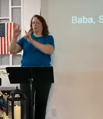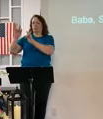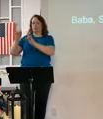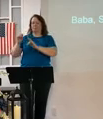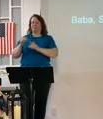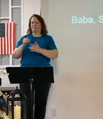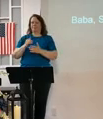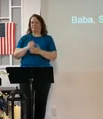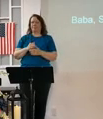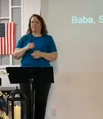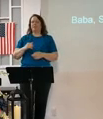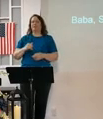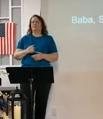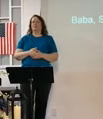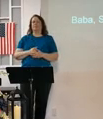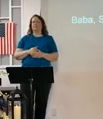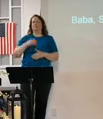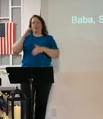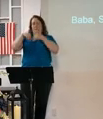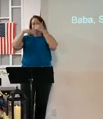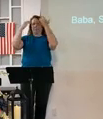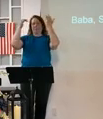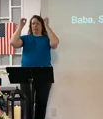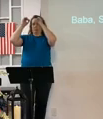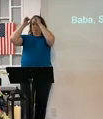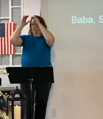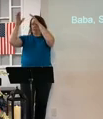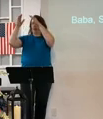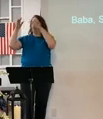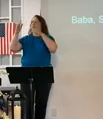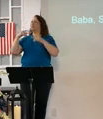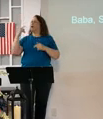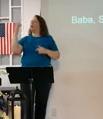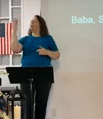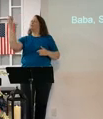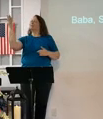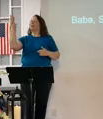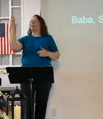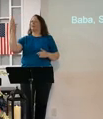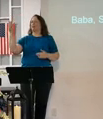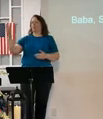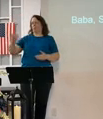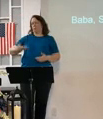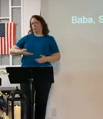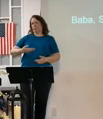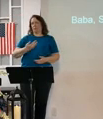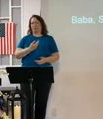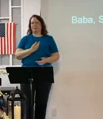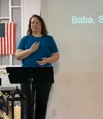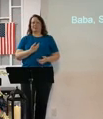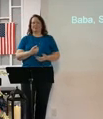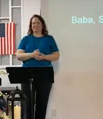about our Heavenly Father, that He is always there to welcome us in.